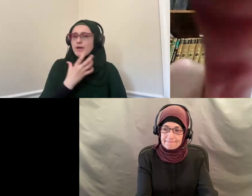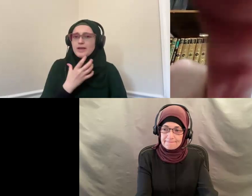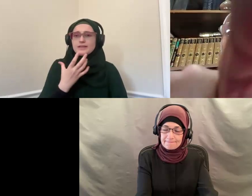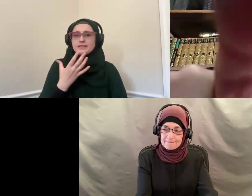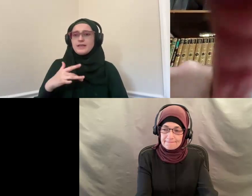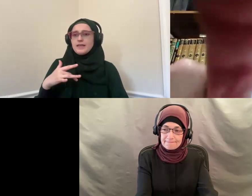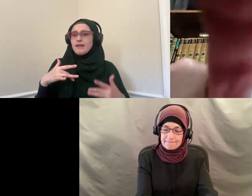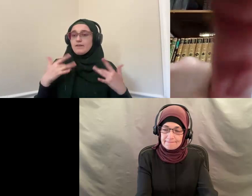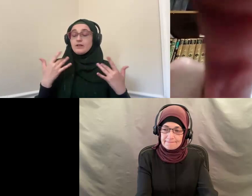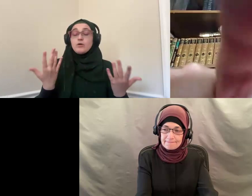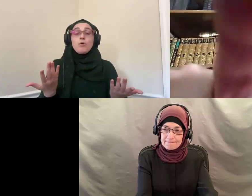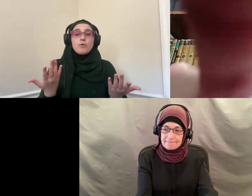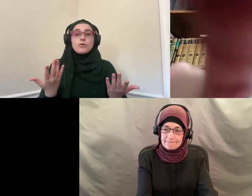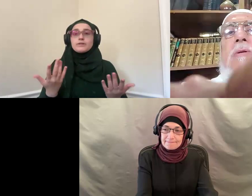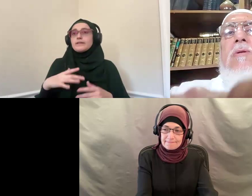if you will.